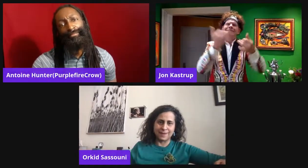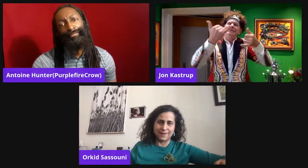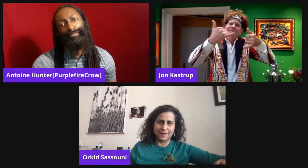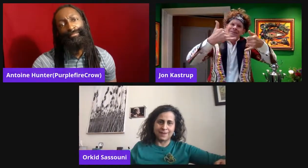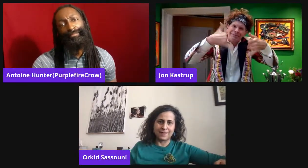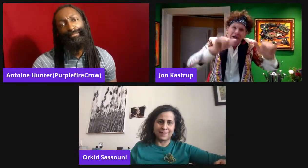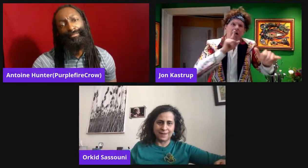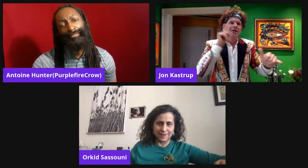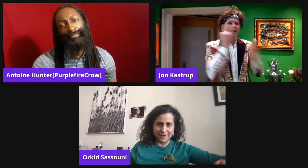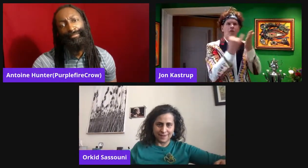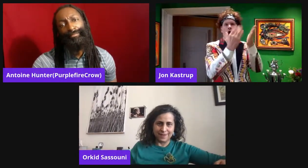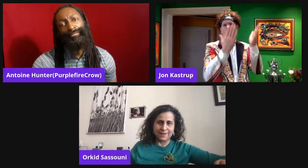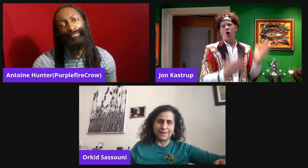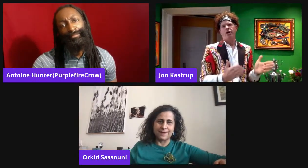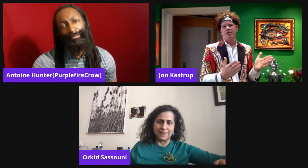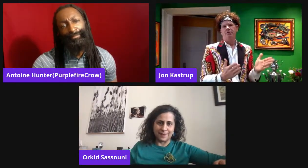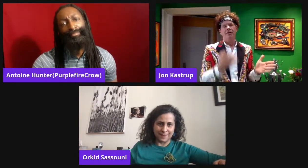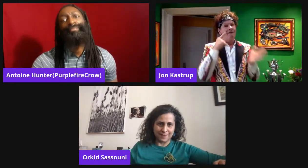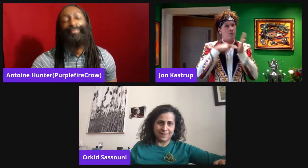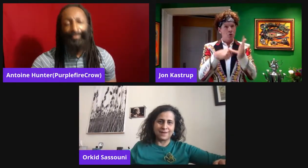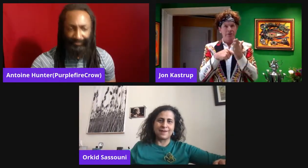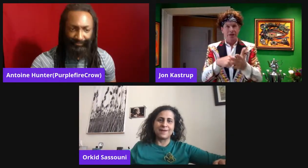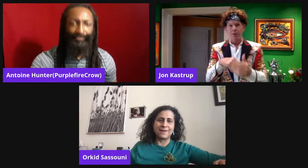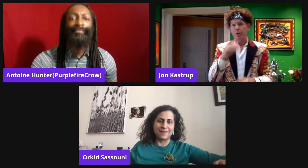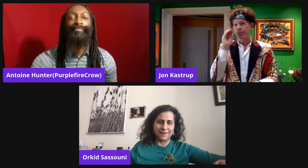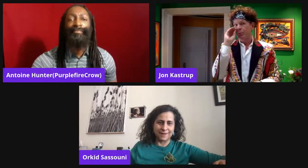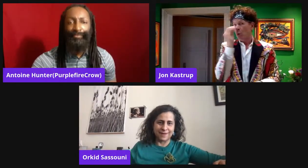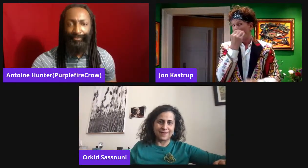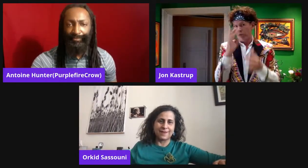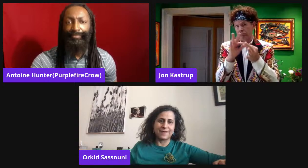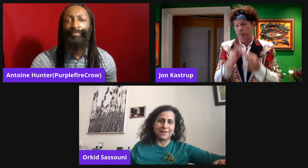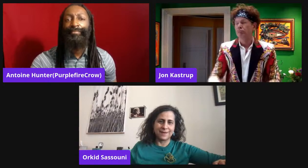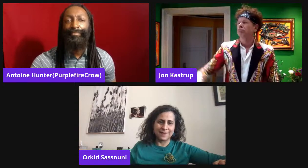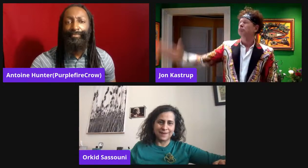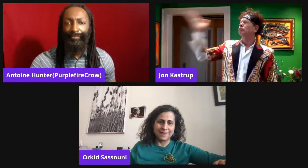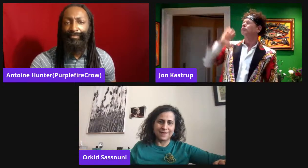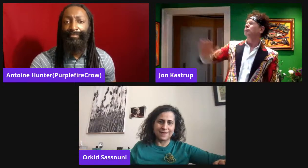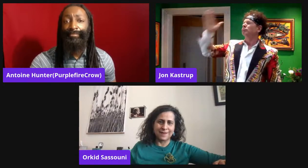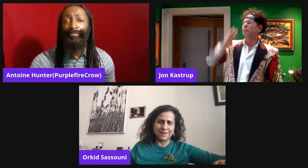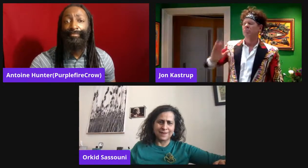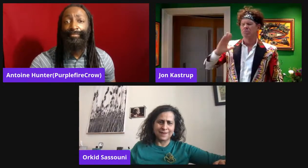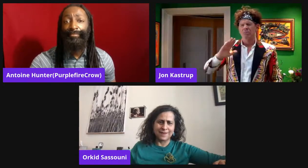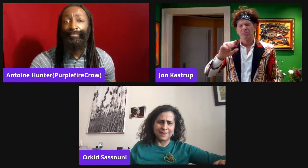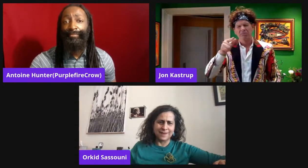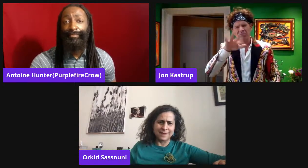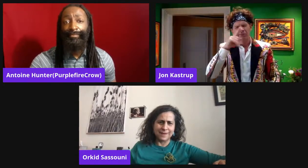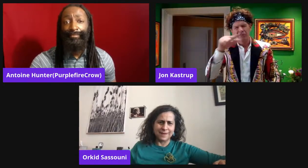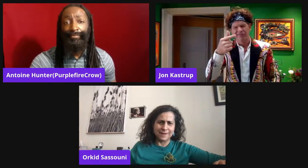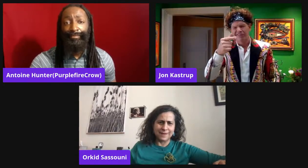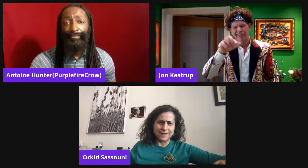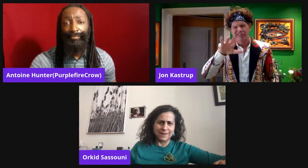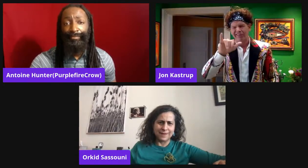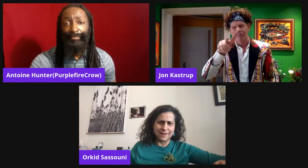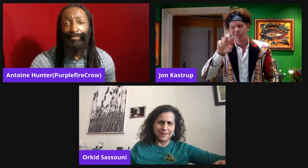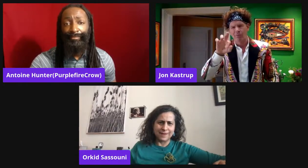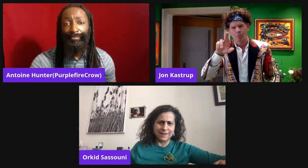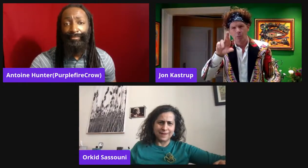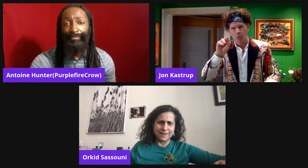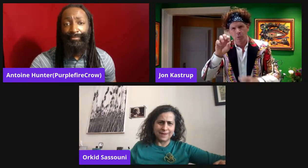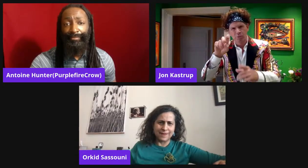And then also making art that just doesn't reflect your deaf identity, but reflect, and combining all of those strings,